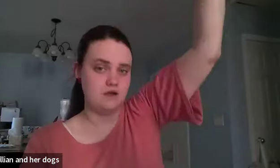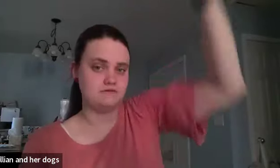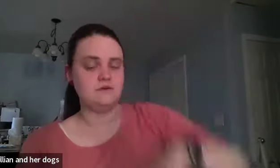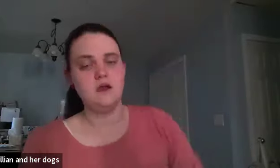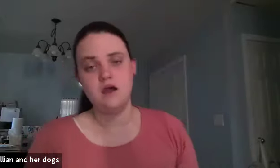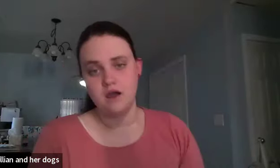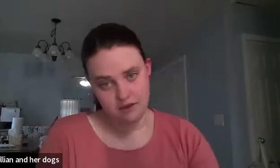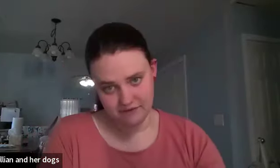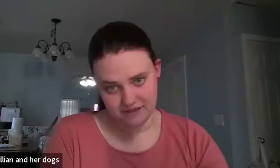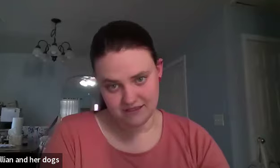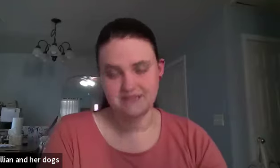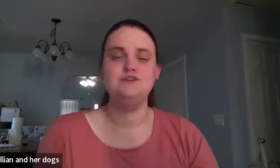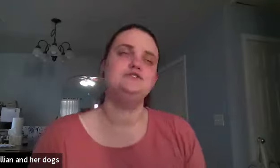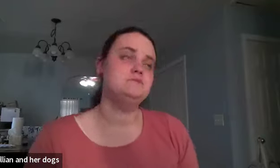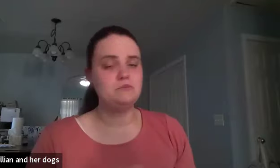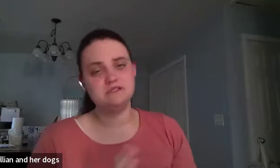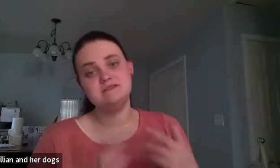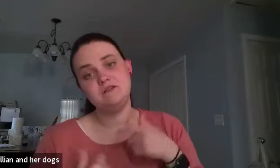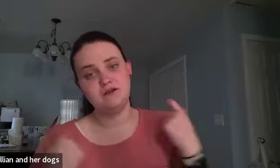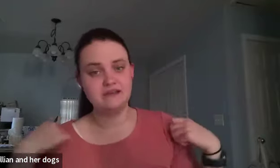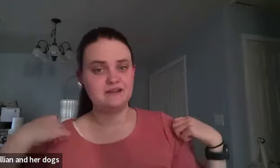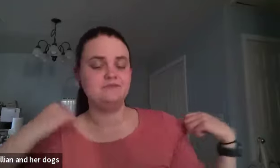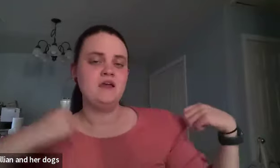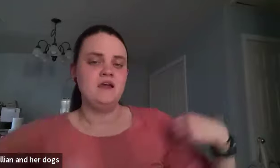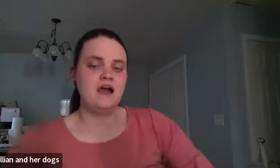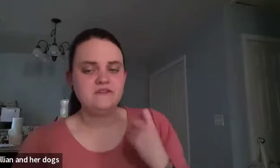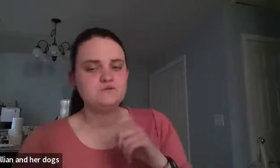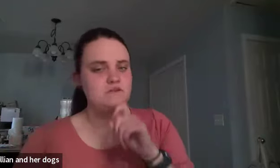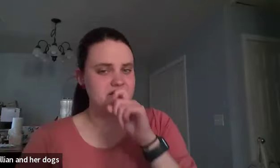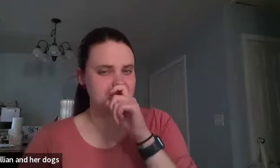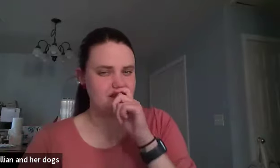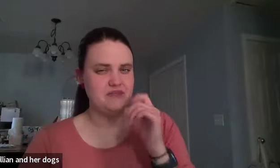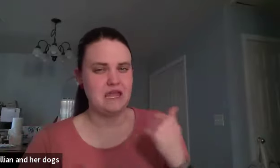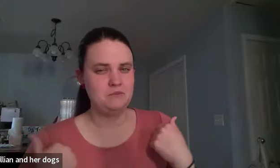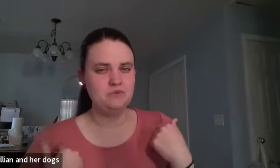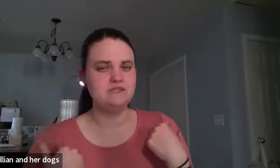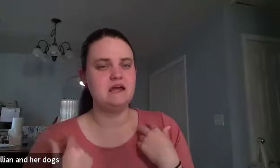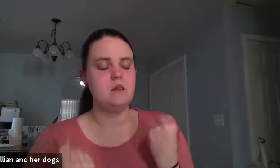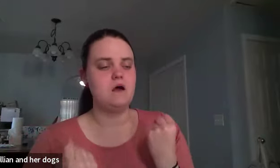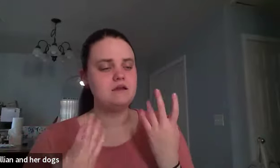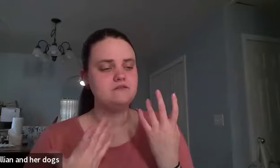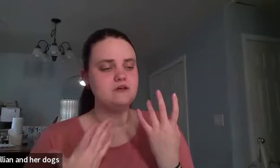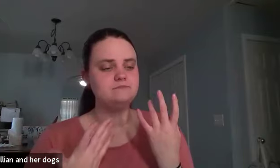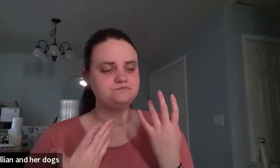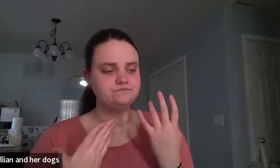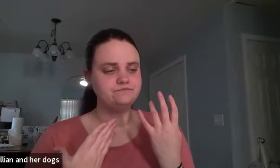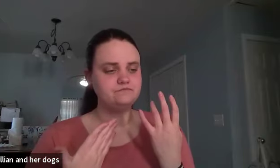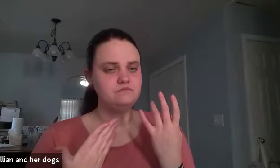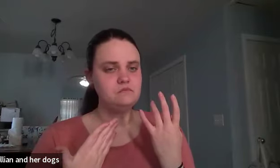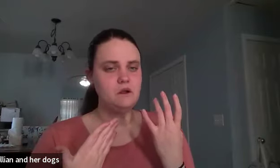Giraffe. Obviously, to represent the long neck. I think that's one of the things I like with animals is that a lot of them